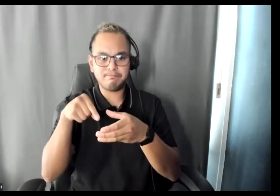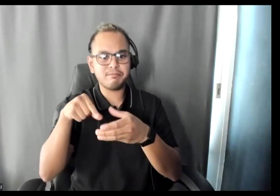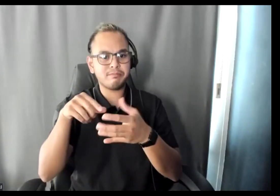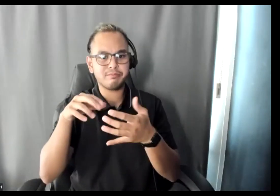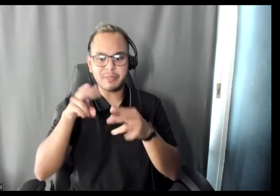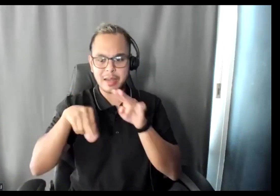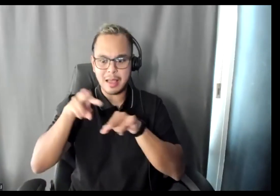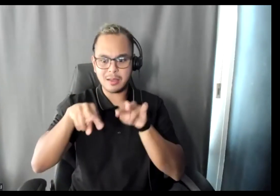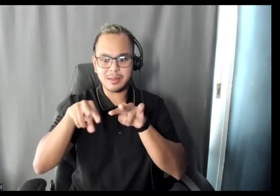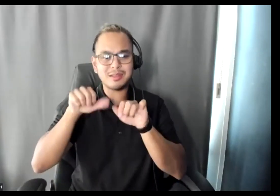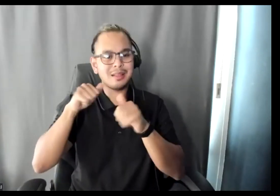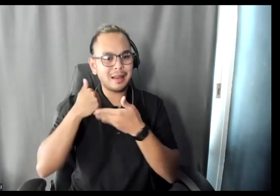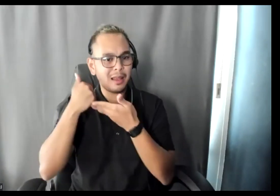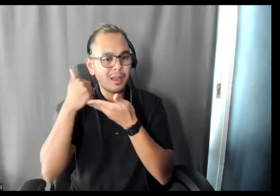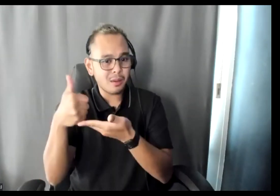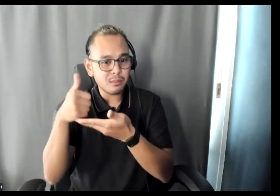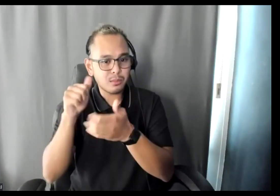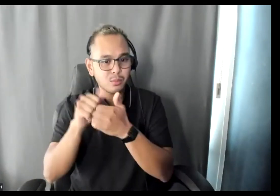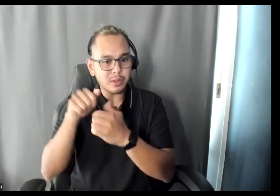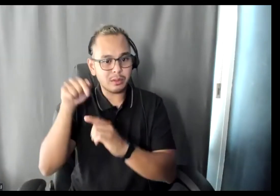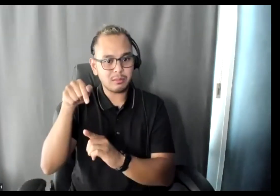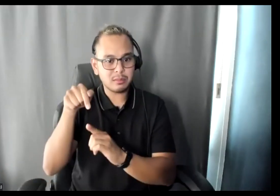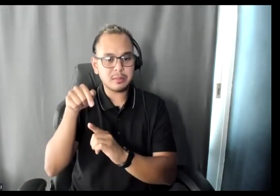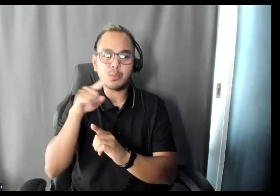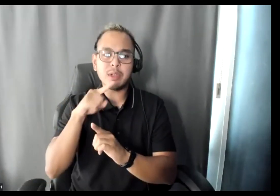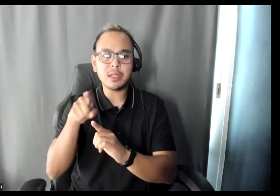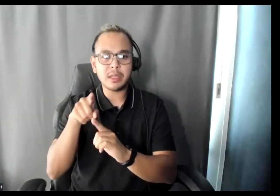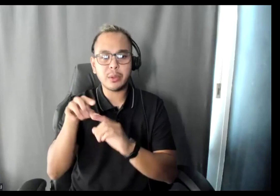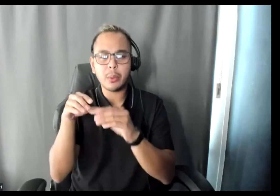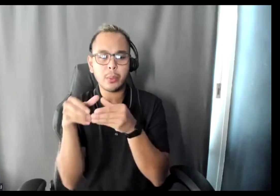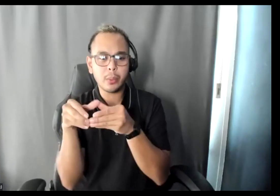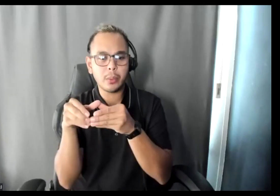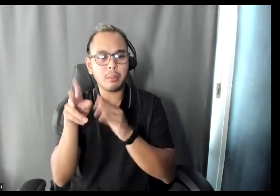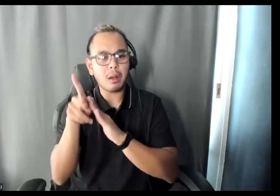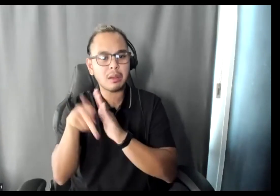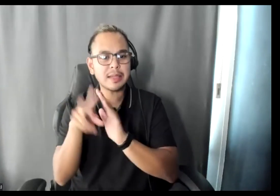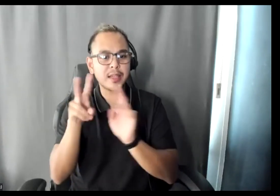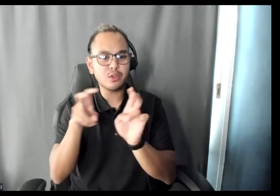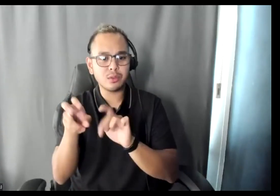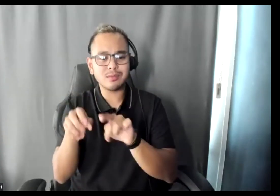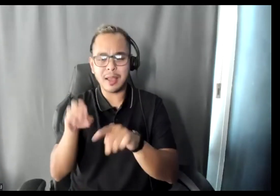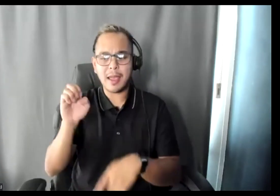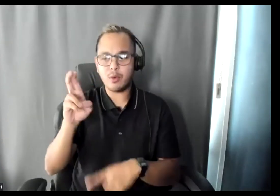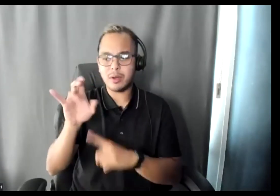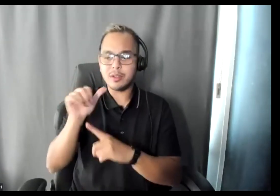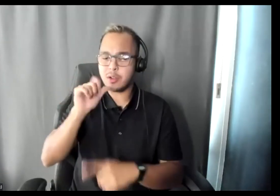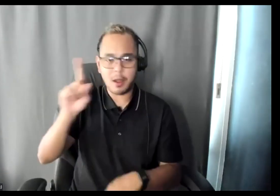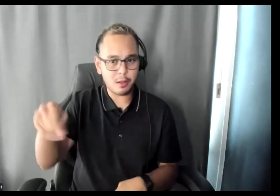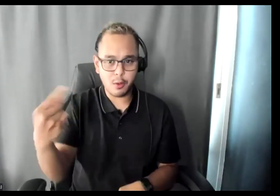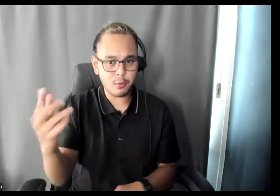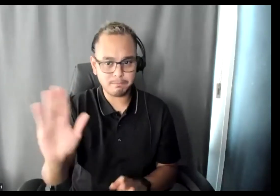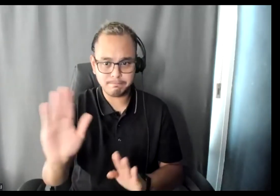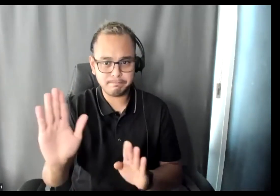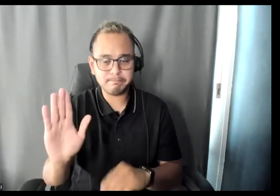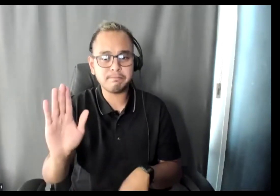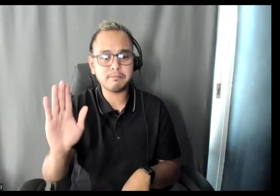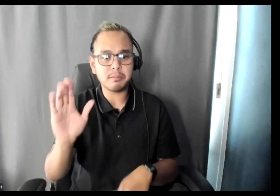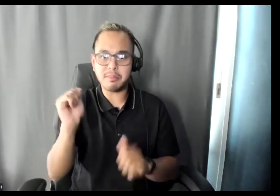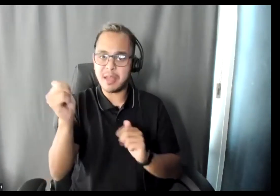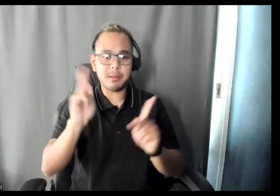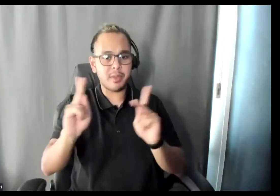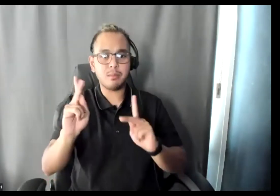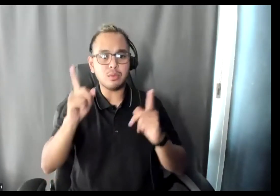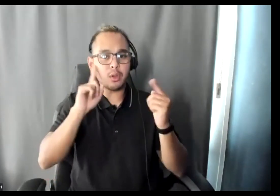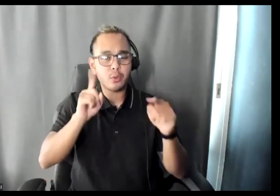be helpful on some of those very discrete kinds of policy issues? And I'm sure Eric is not alone. There are lots of folks on this call that you are dealing with